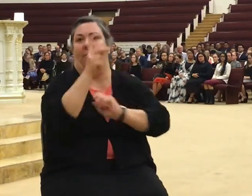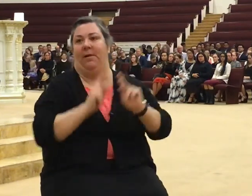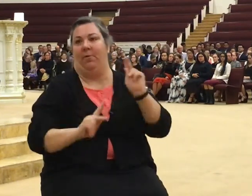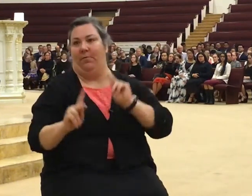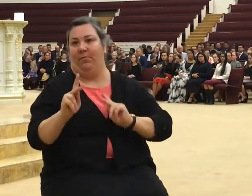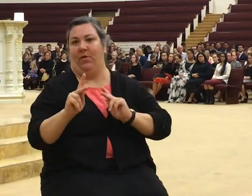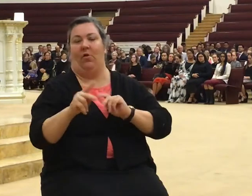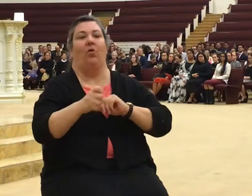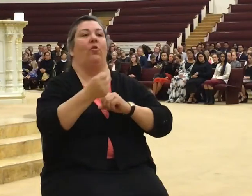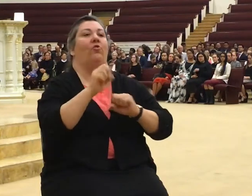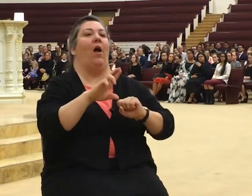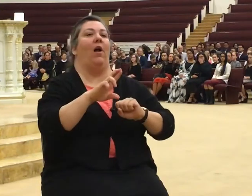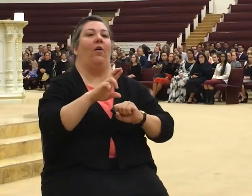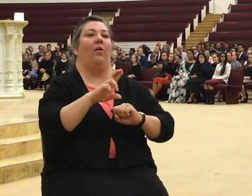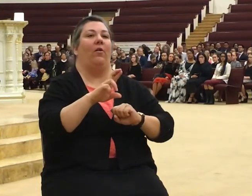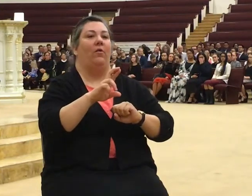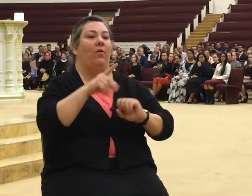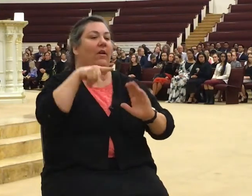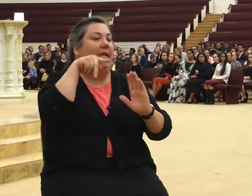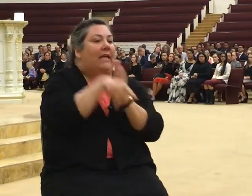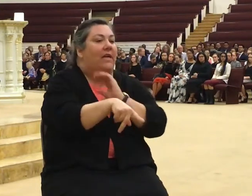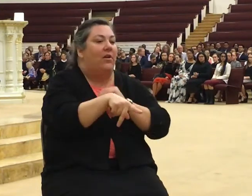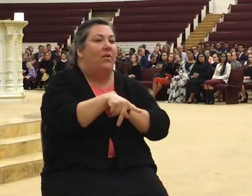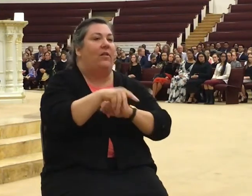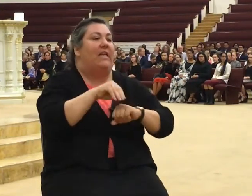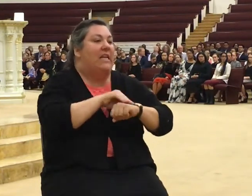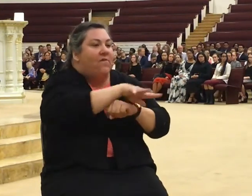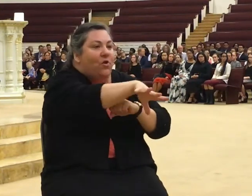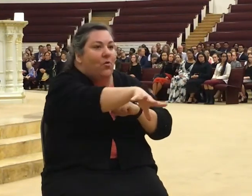And know how to kill the influence of those